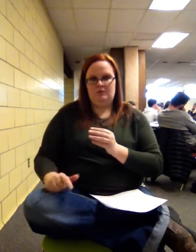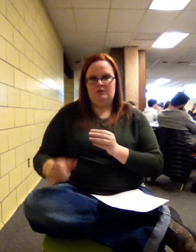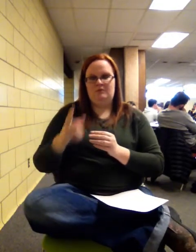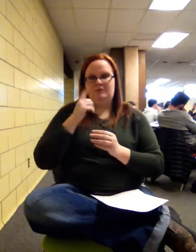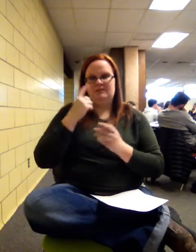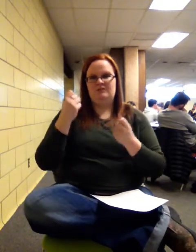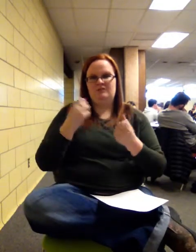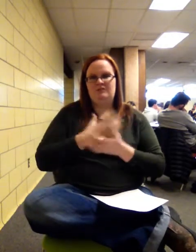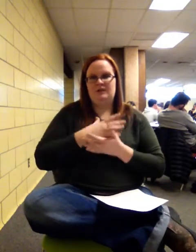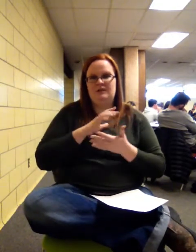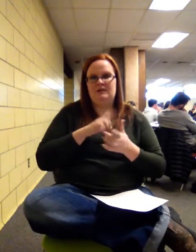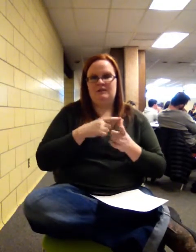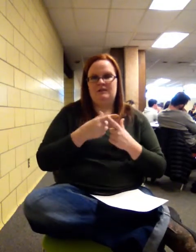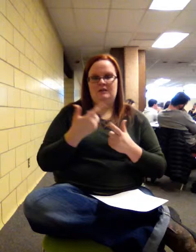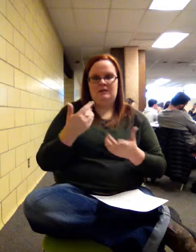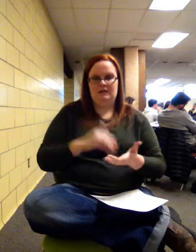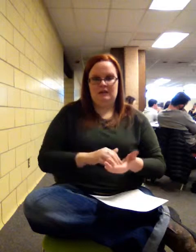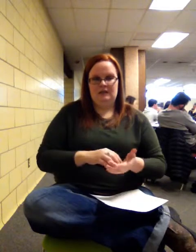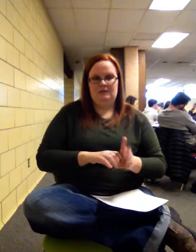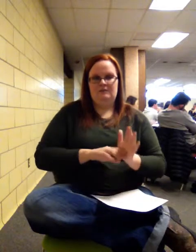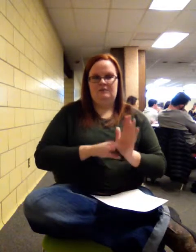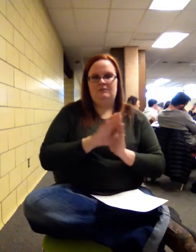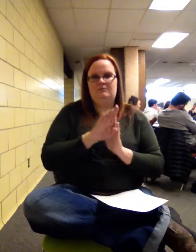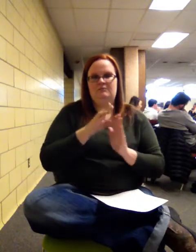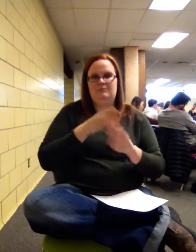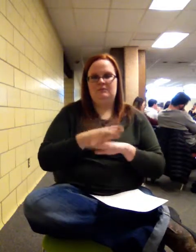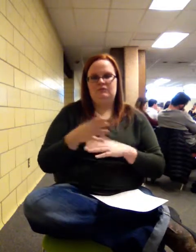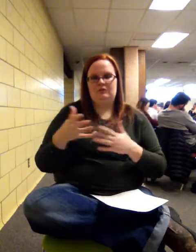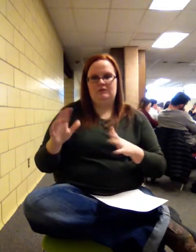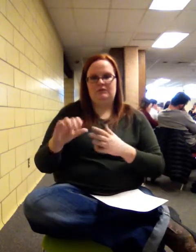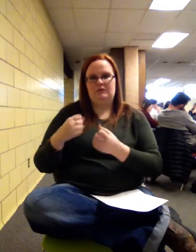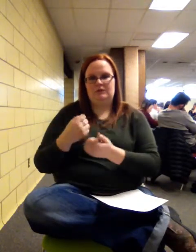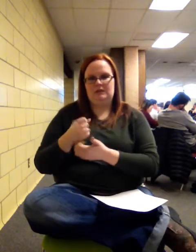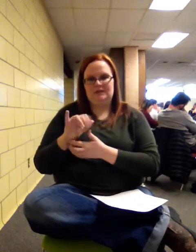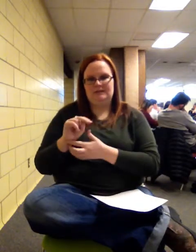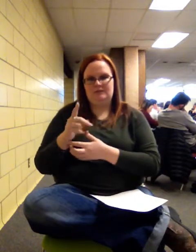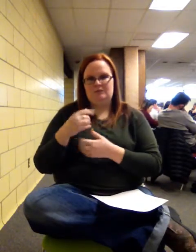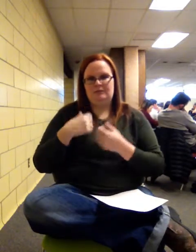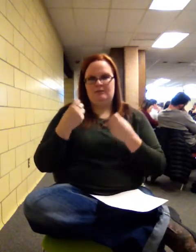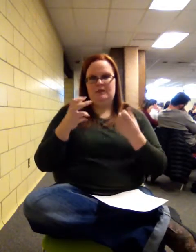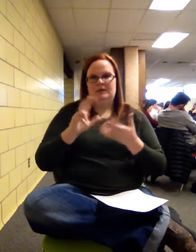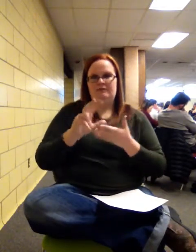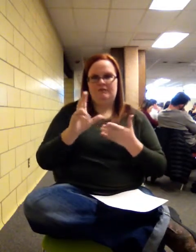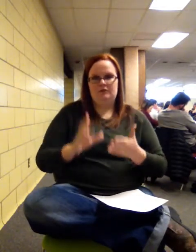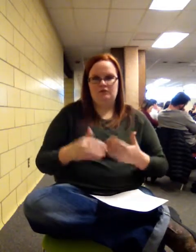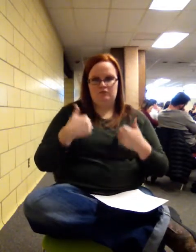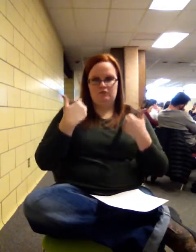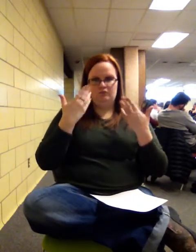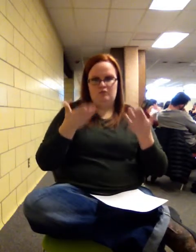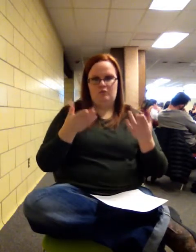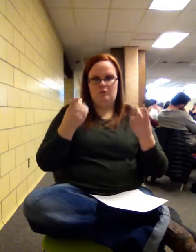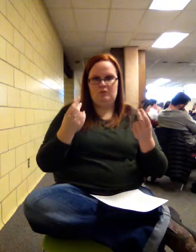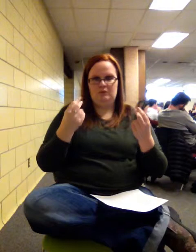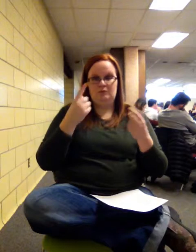then interest rates, once again, will go up after they've locked in. So you have all these investors who don't know what to do because interest rates have been at